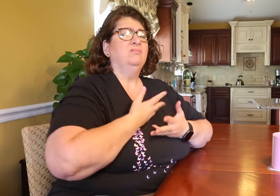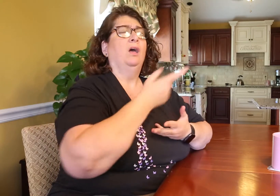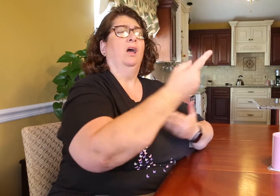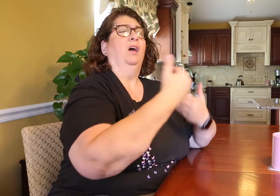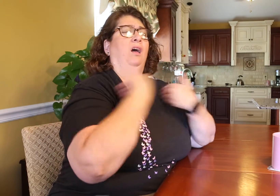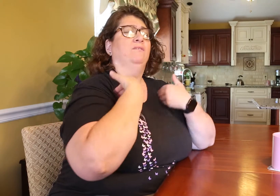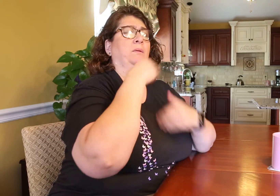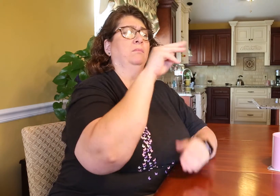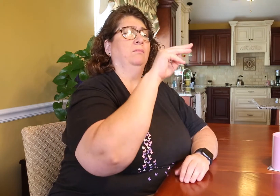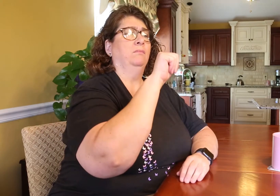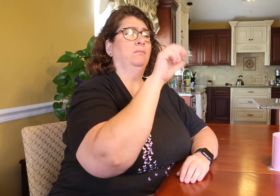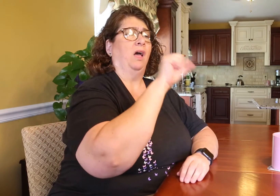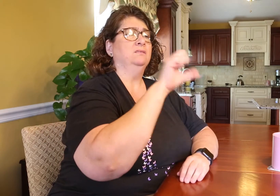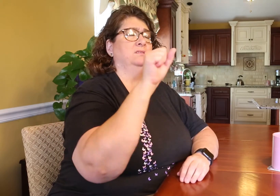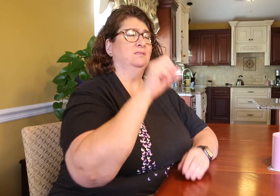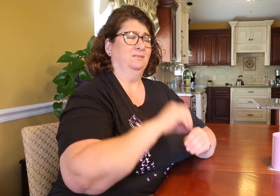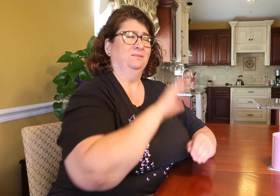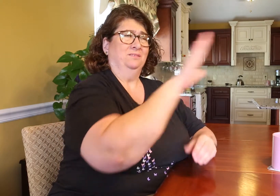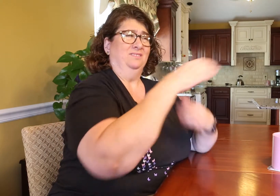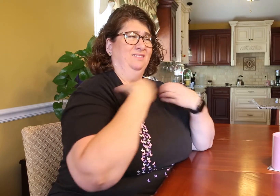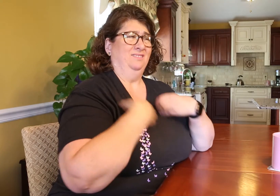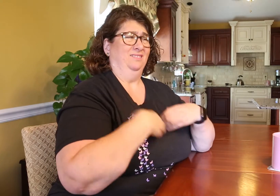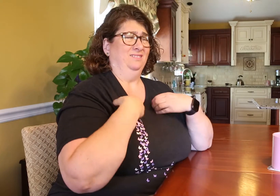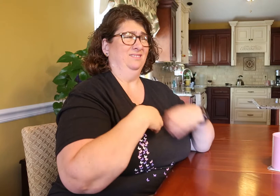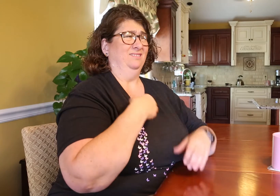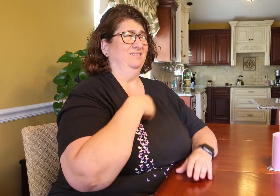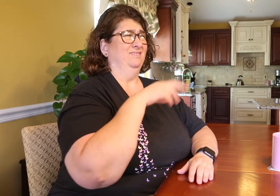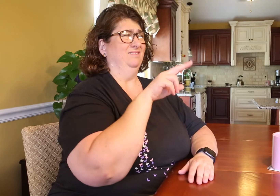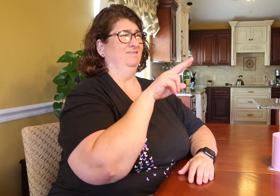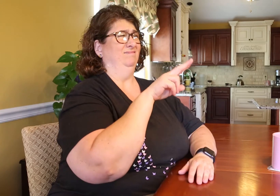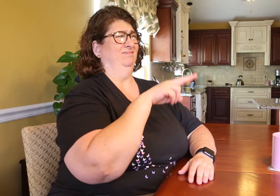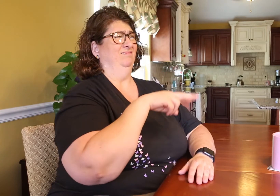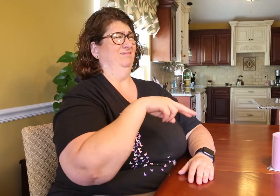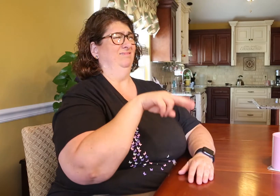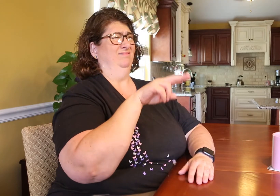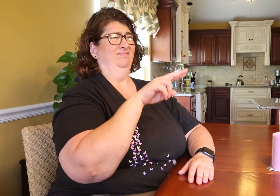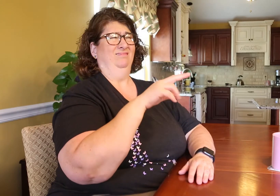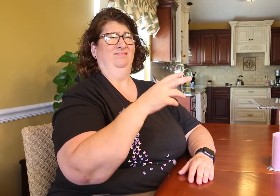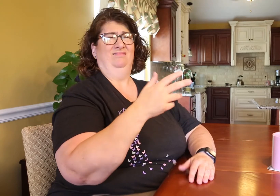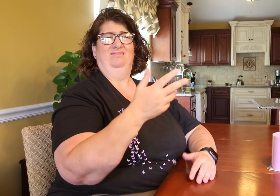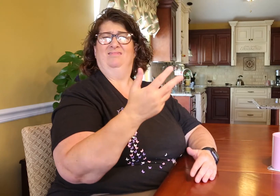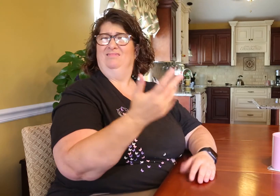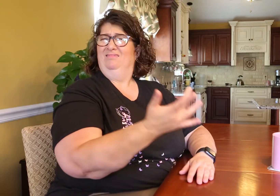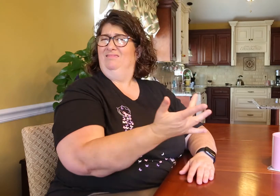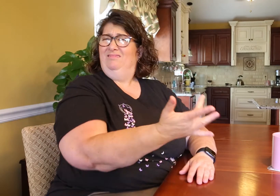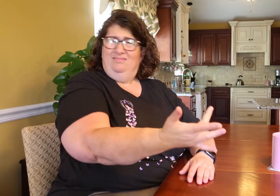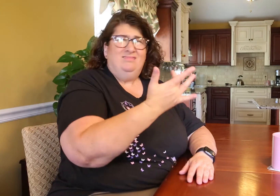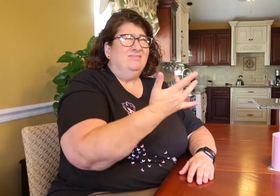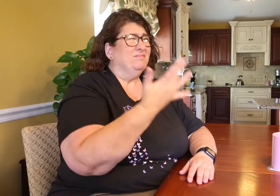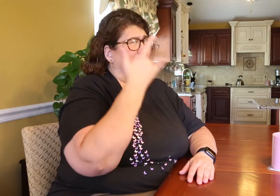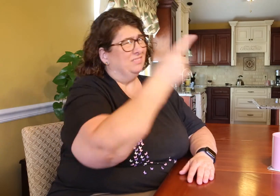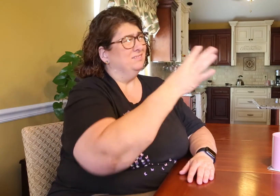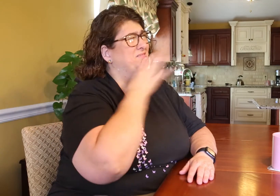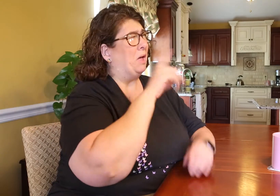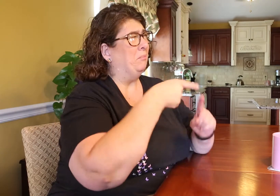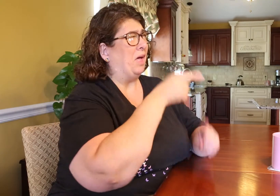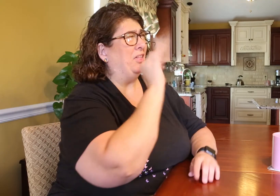me that he found a mass in one of my lungs. I was thinking, why is the doctor talking about a